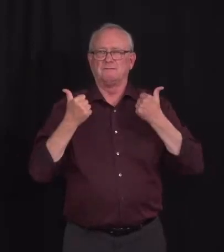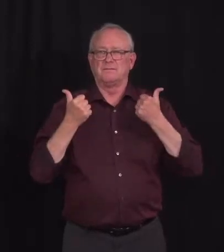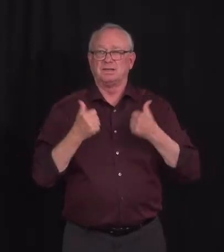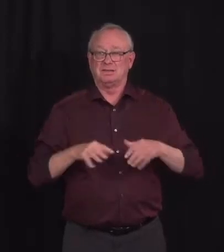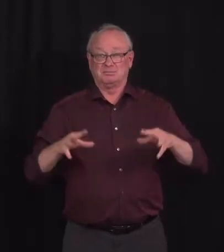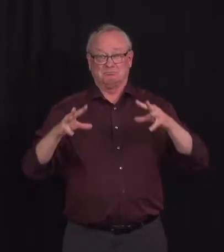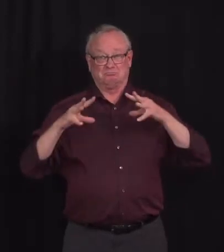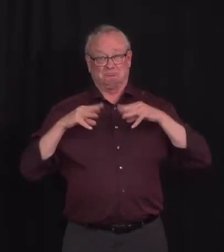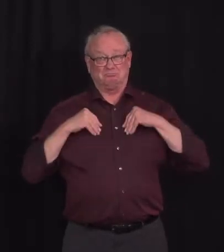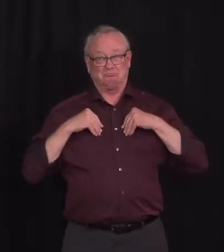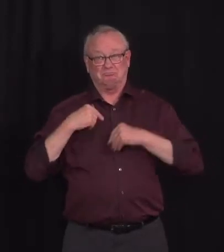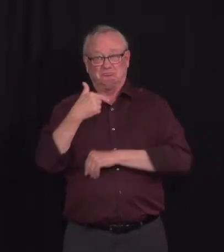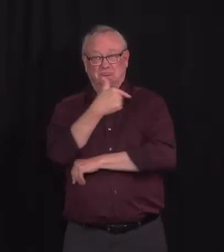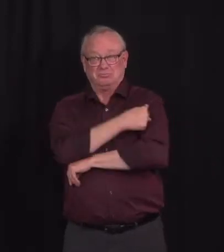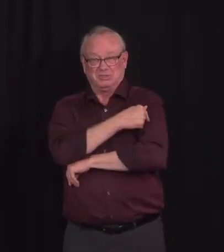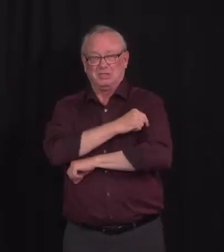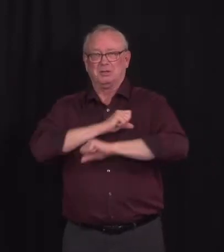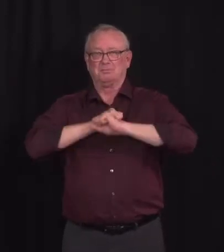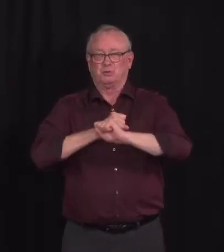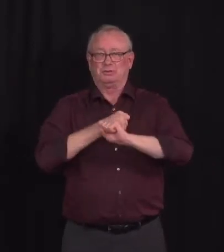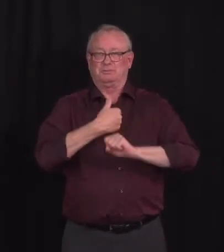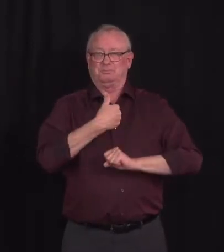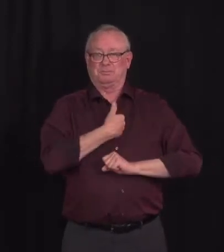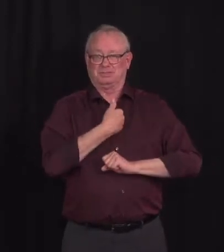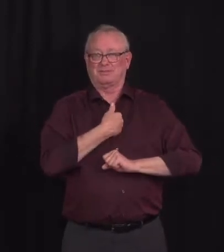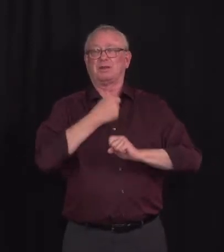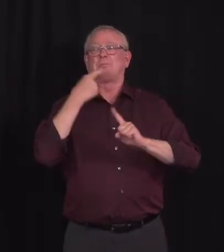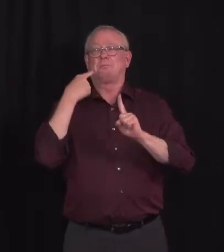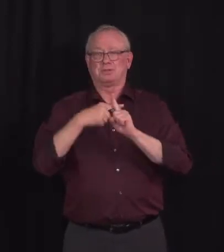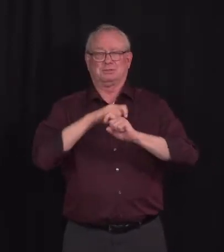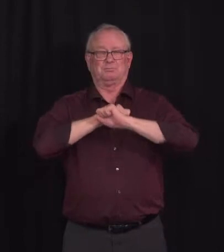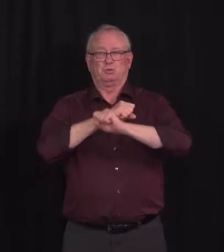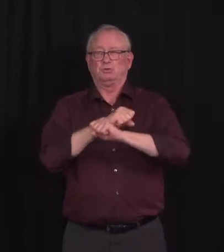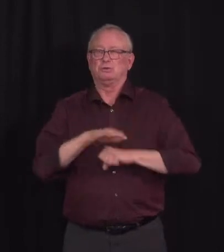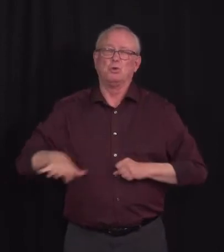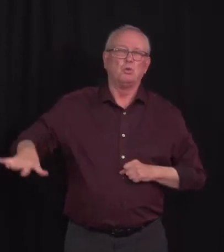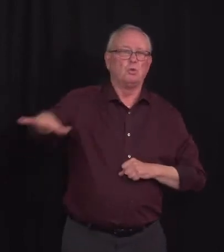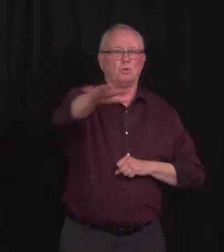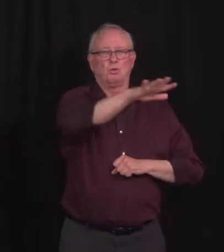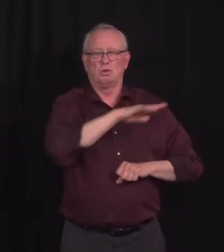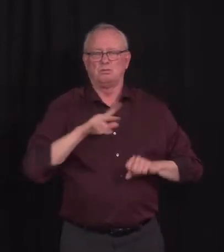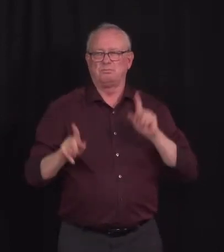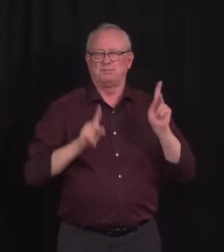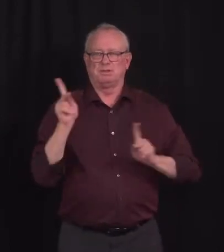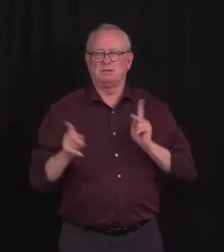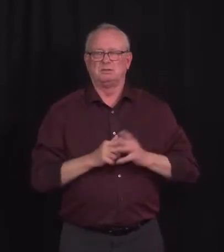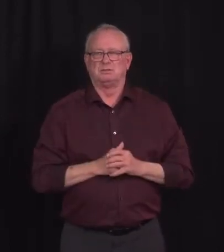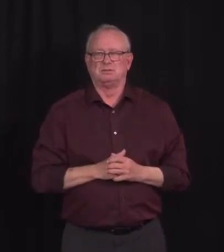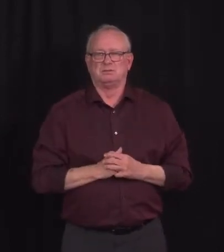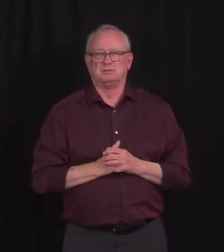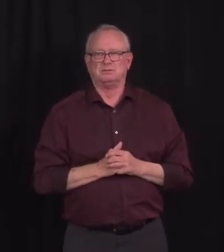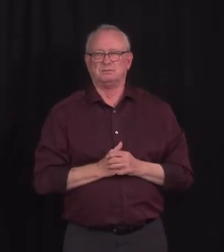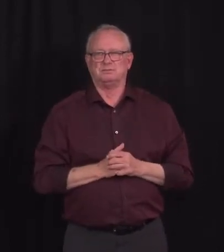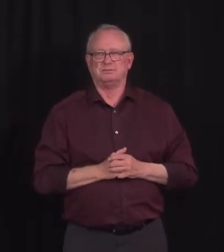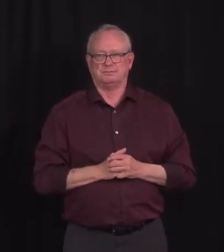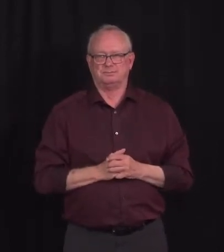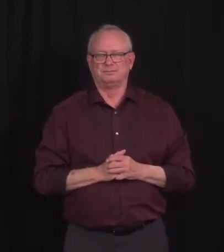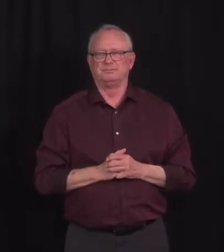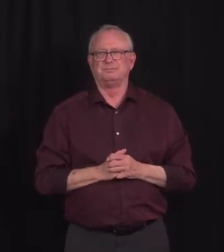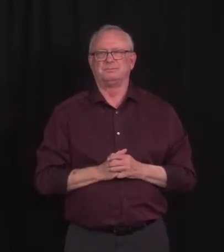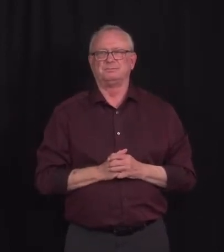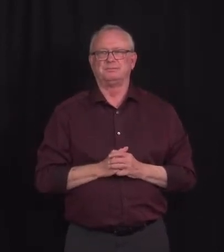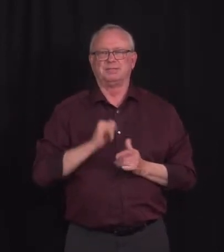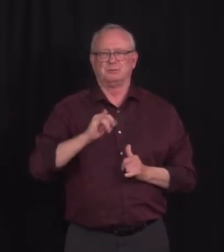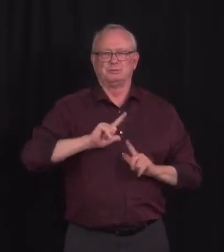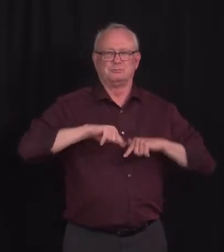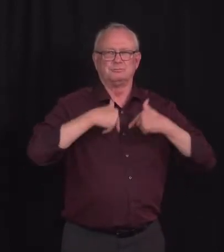and the health of everyone around you. Thank you, and I'm happy to take questions. All right, we'll go to the phone now. Operator, could you put through